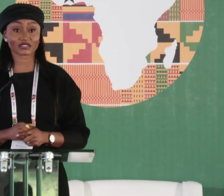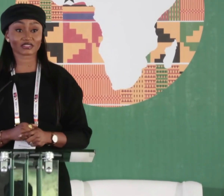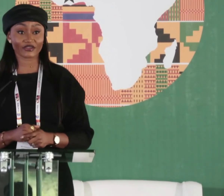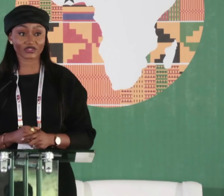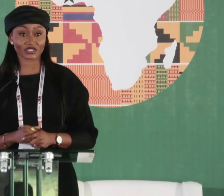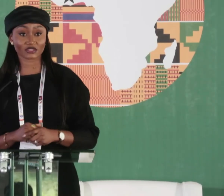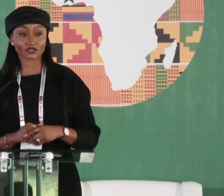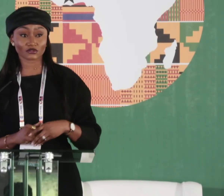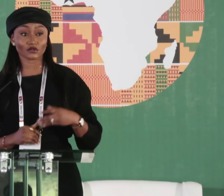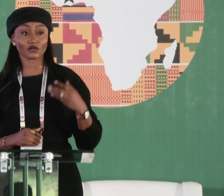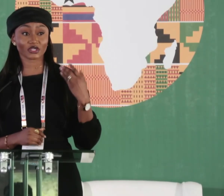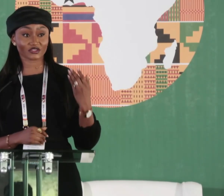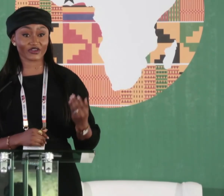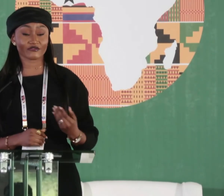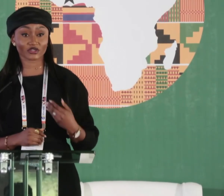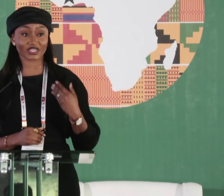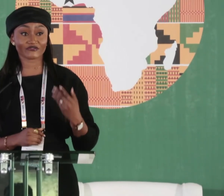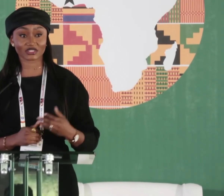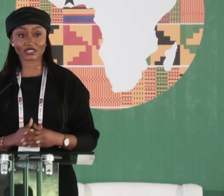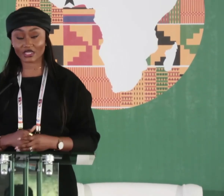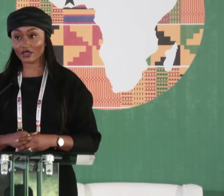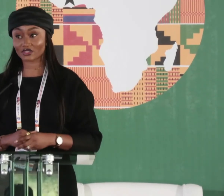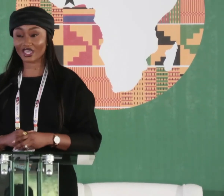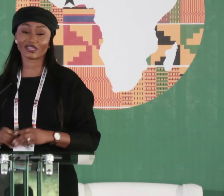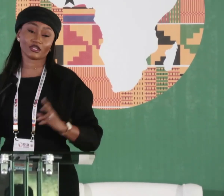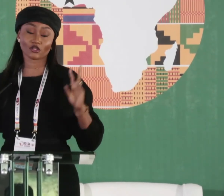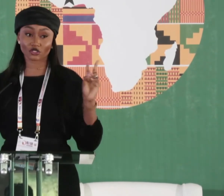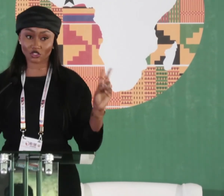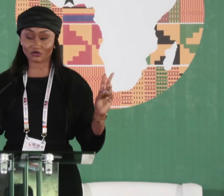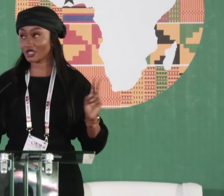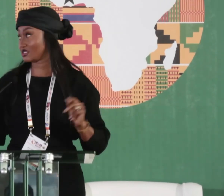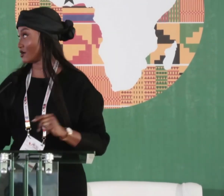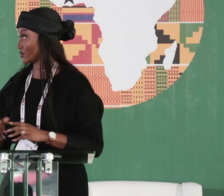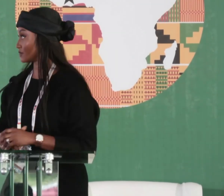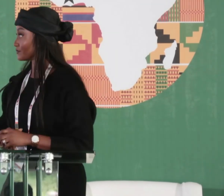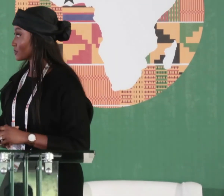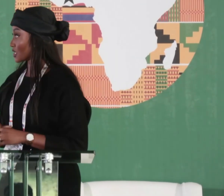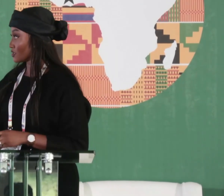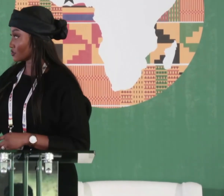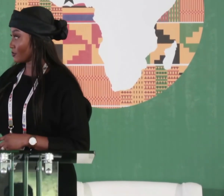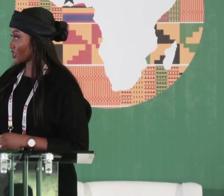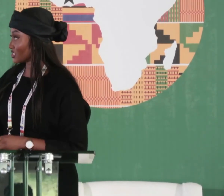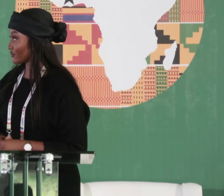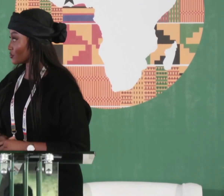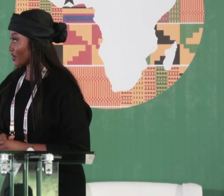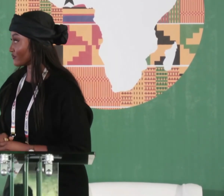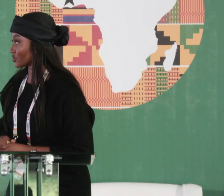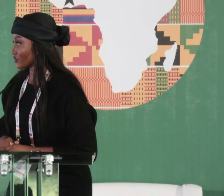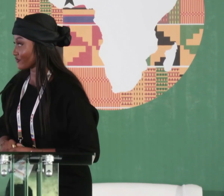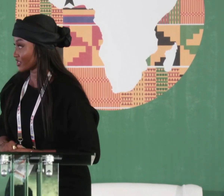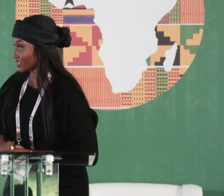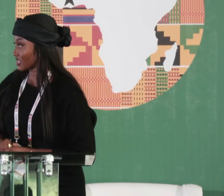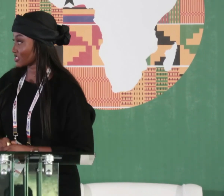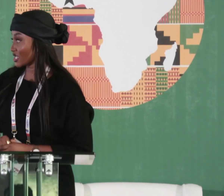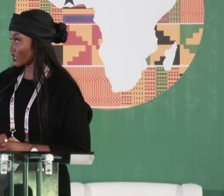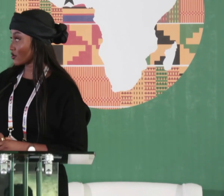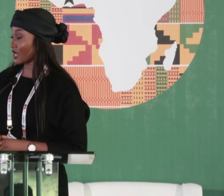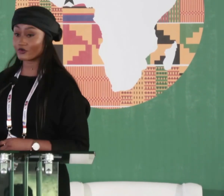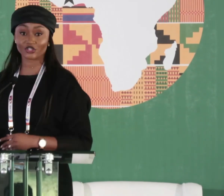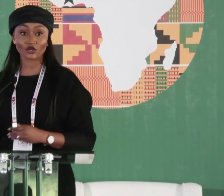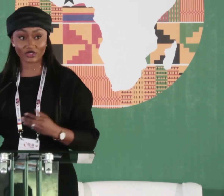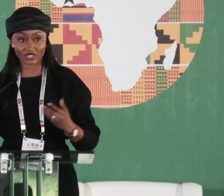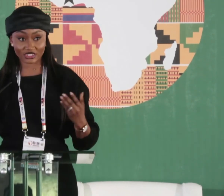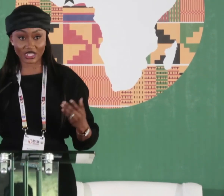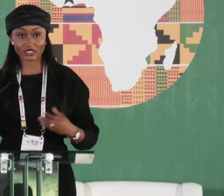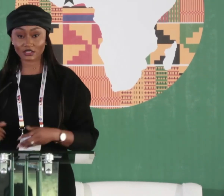providing services to survivors that visit the healthcare in a non-judgmental way. Supportive supervisory visit in